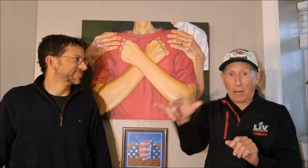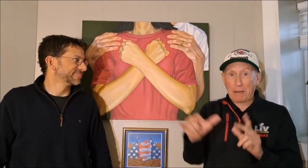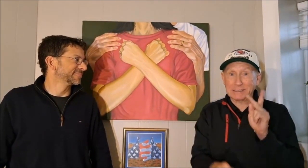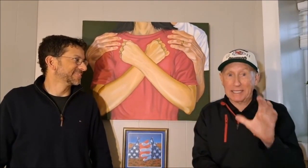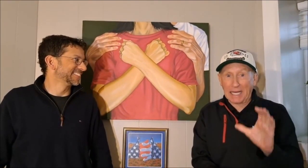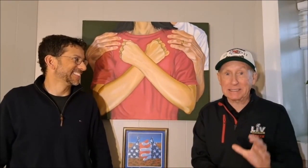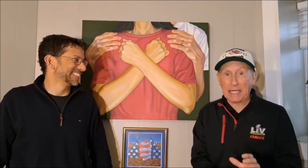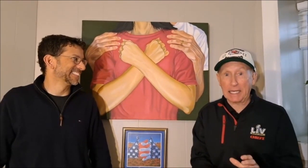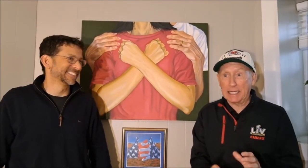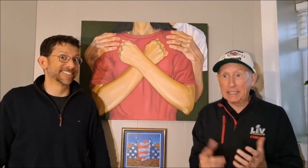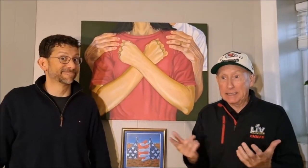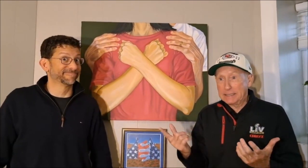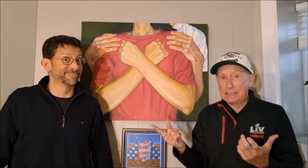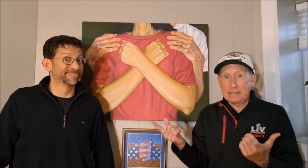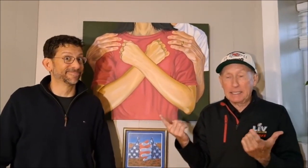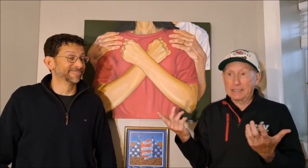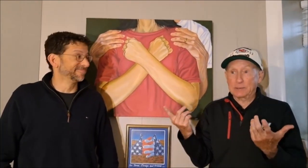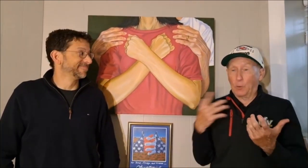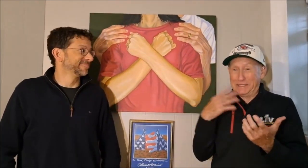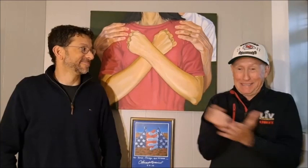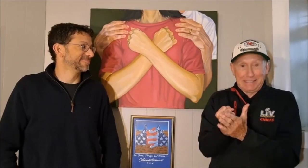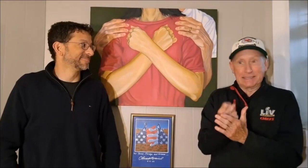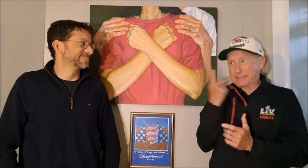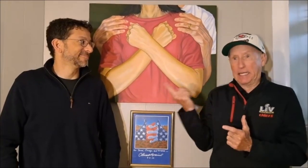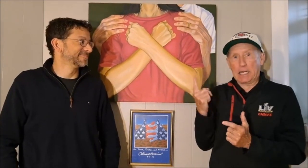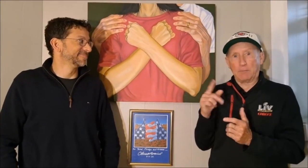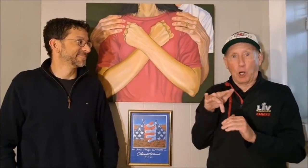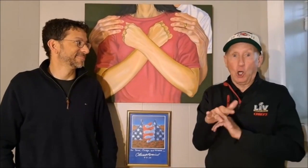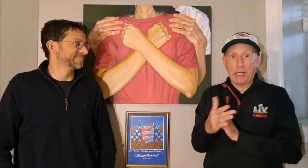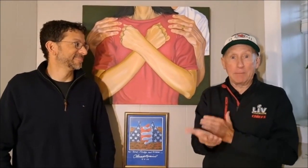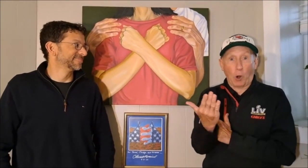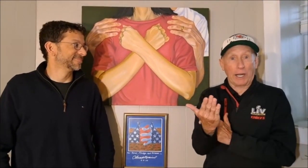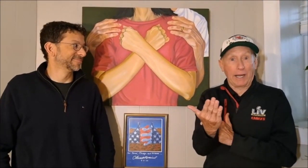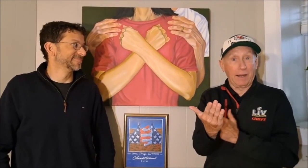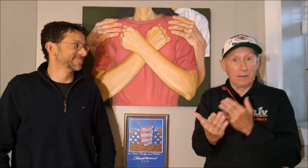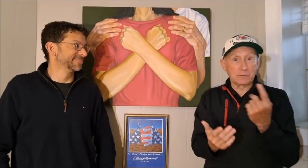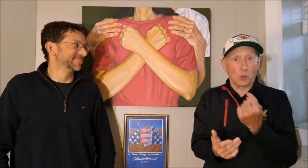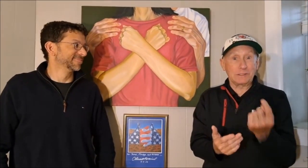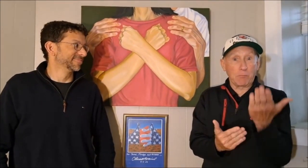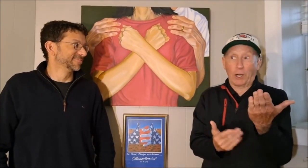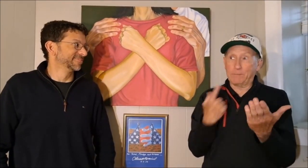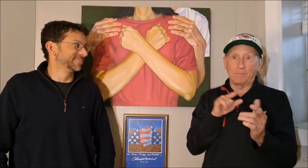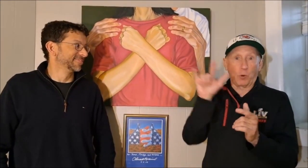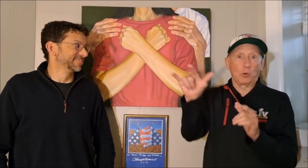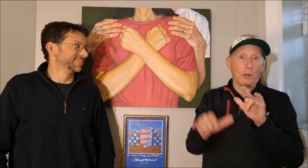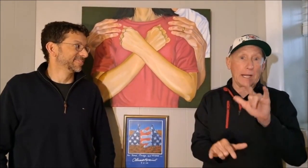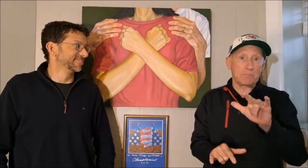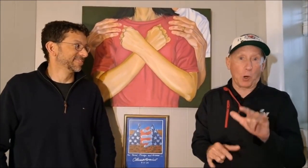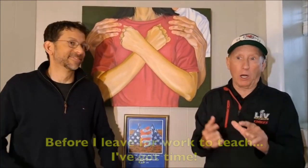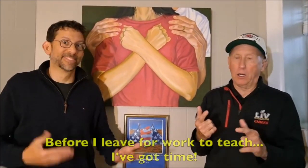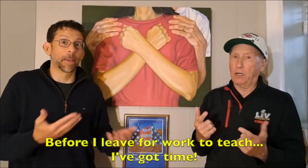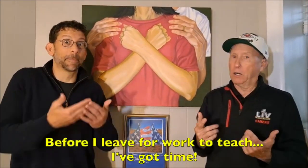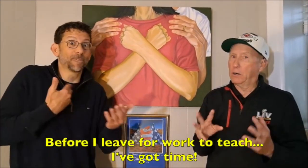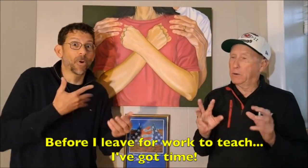back to Kansas City. And so we see him early morning, Tuesday morning before we go to the airport.